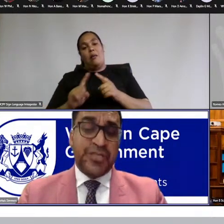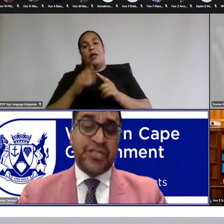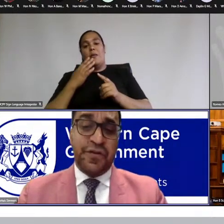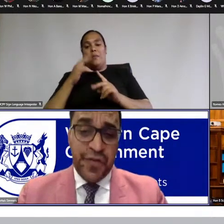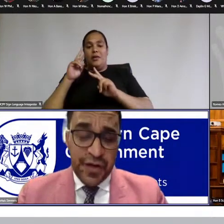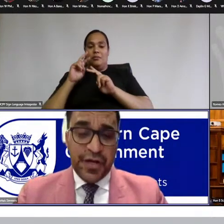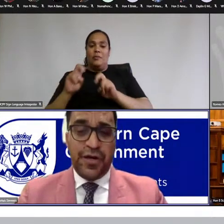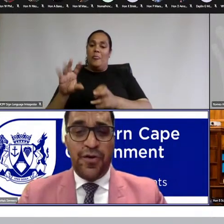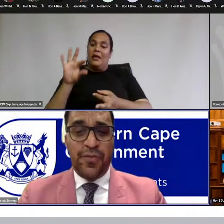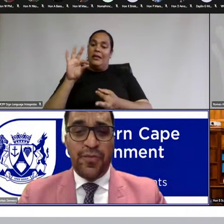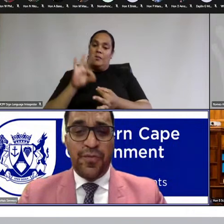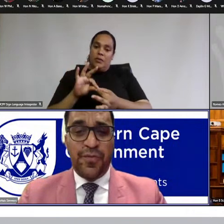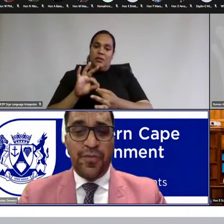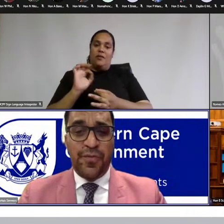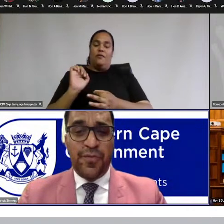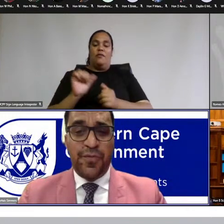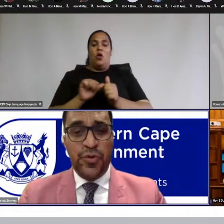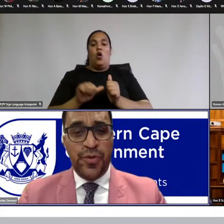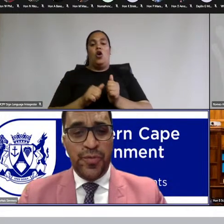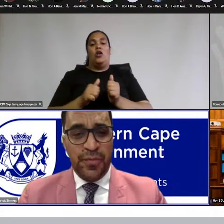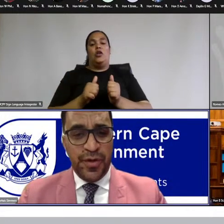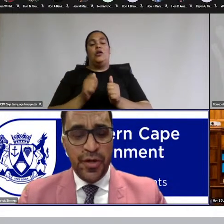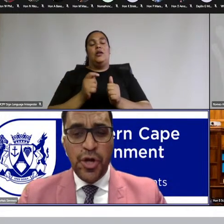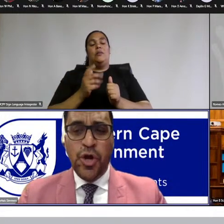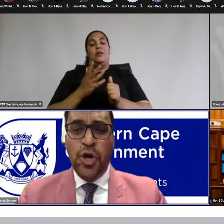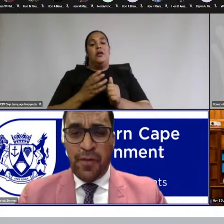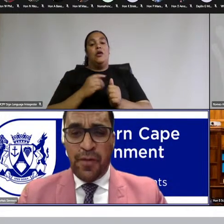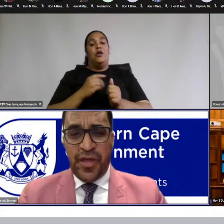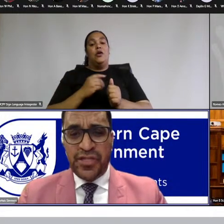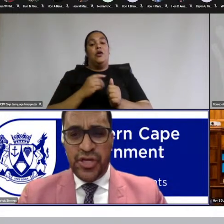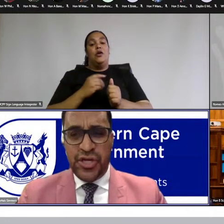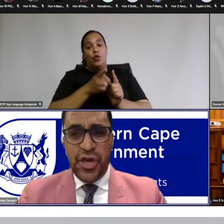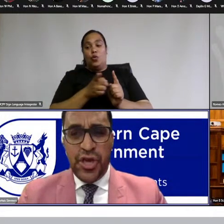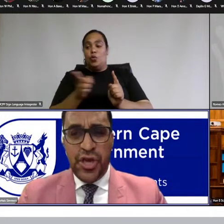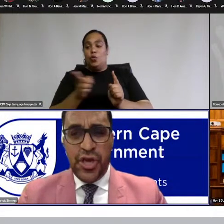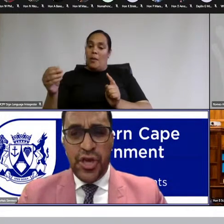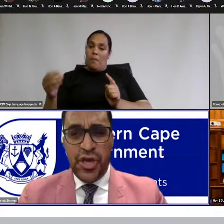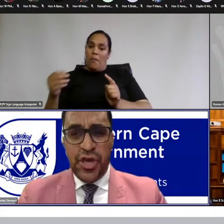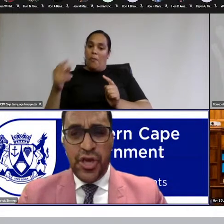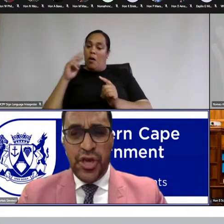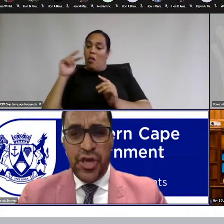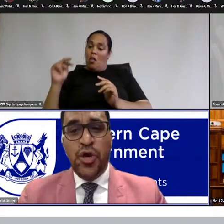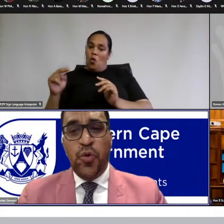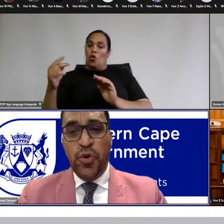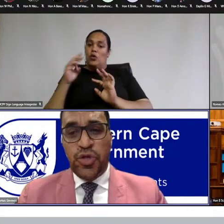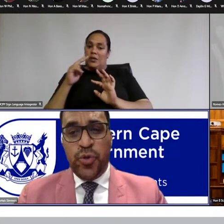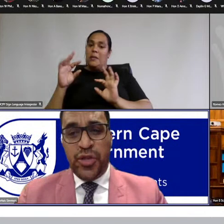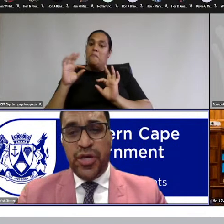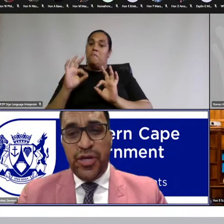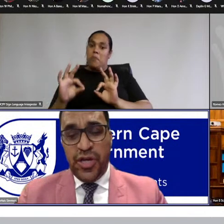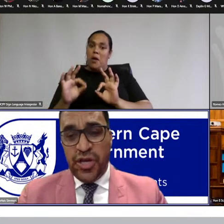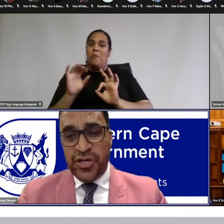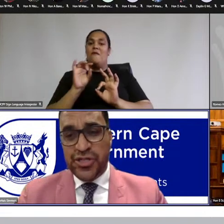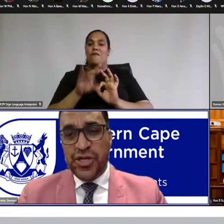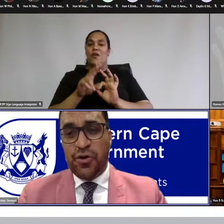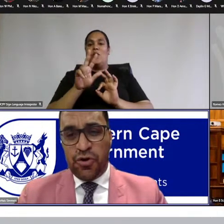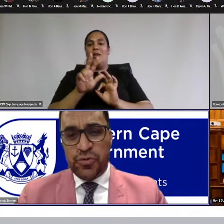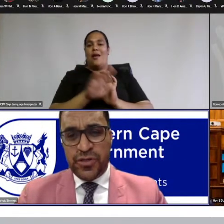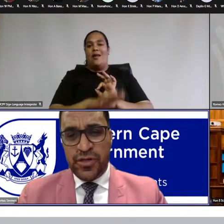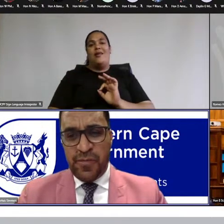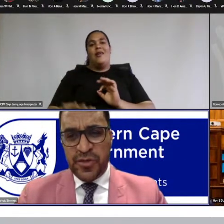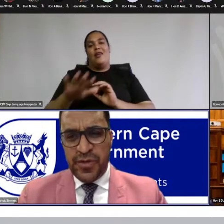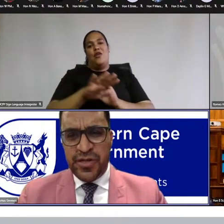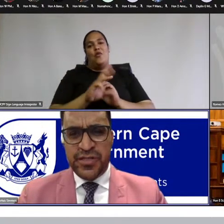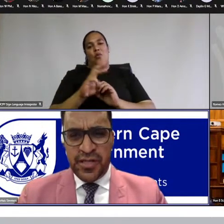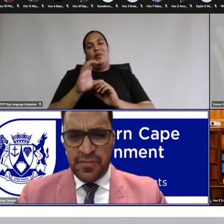that specific, Honourable Deputy Speaker, through you to the member. Look up that gazette and you'll see exactly which 28 areas across